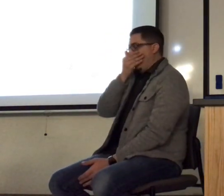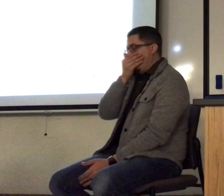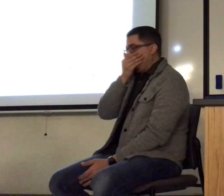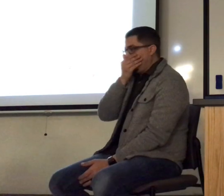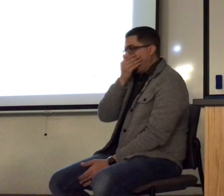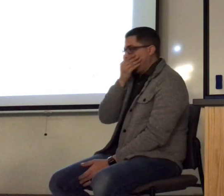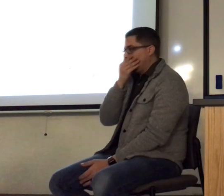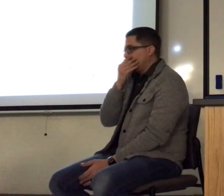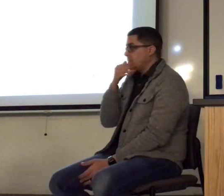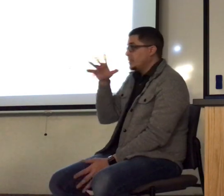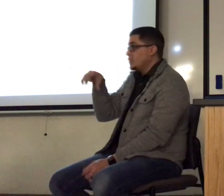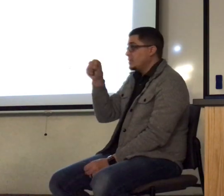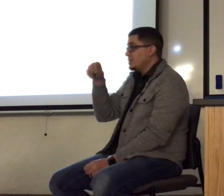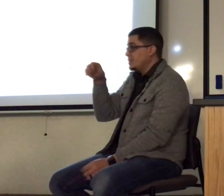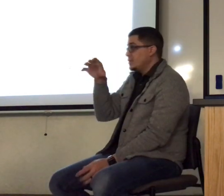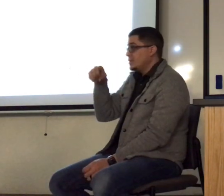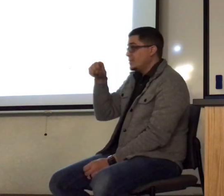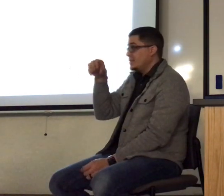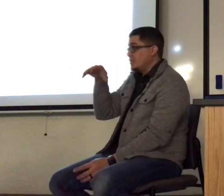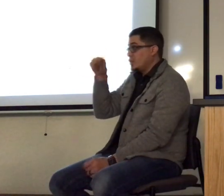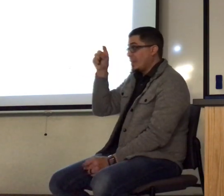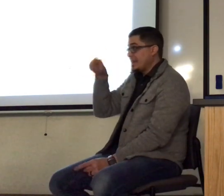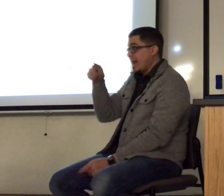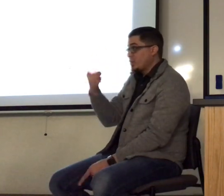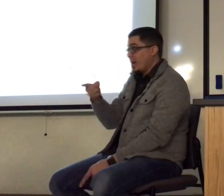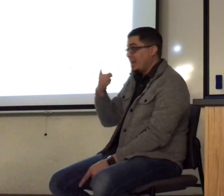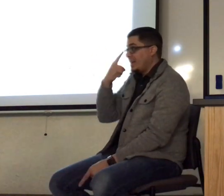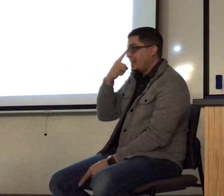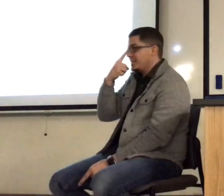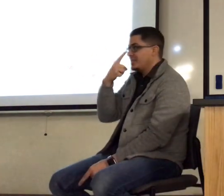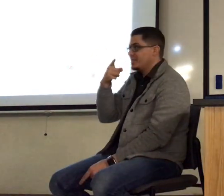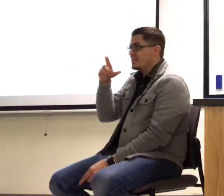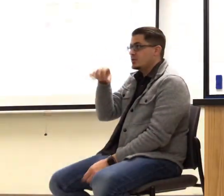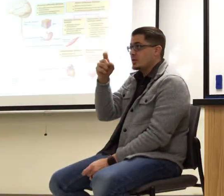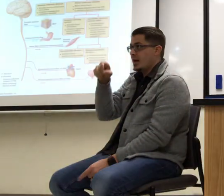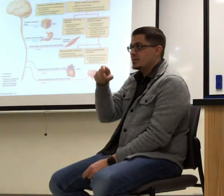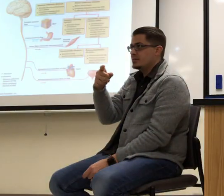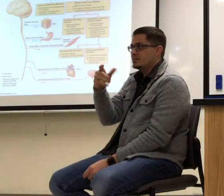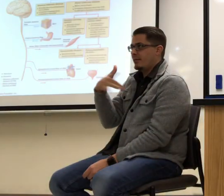This table. This is the last thing I taught in class on Friday, so